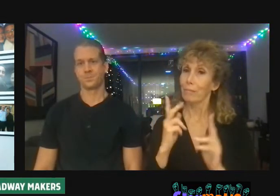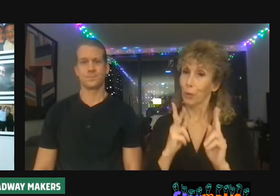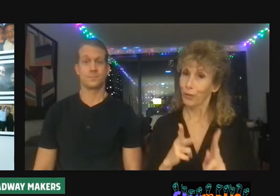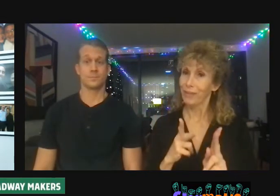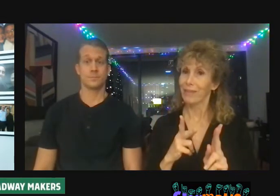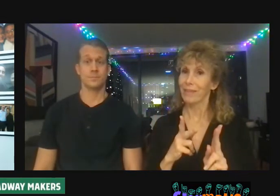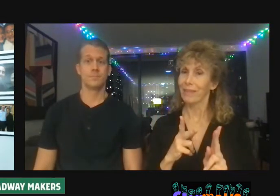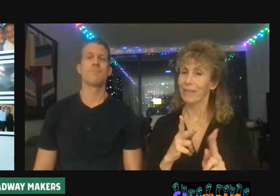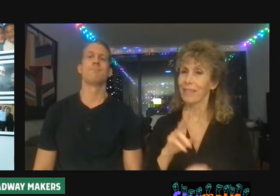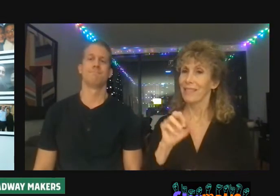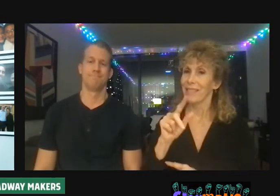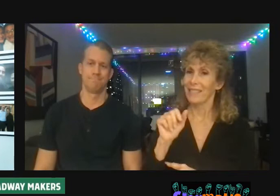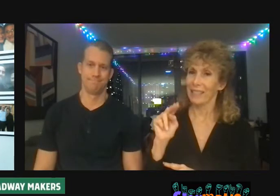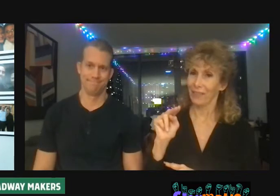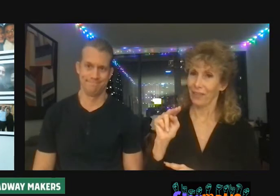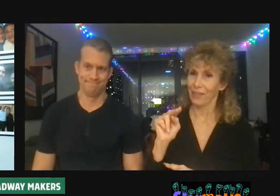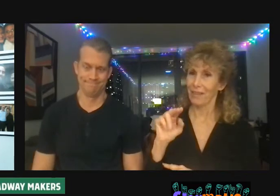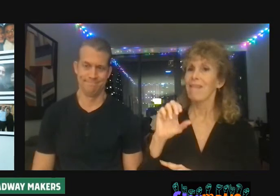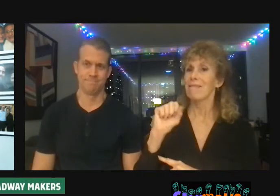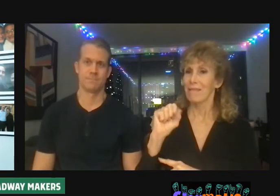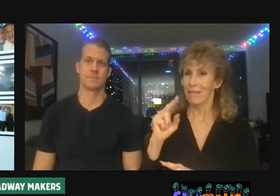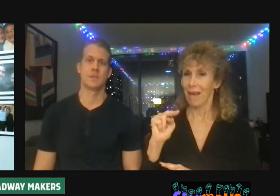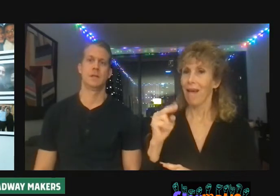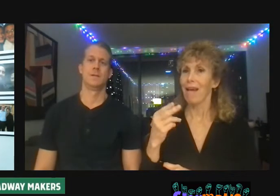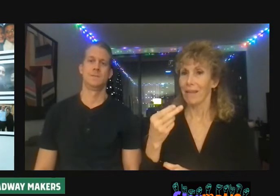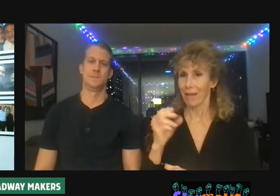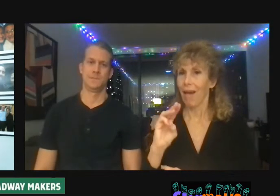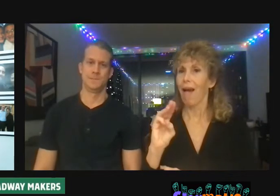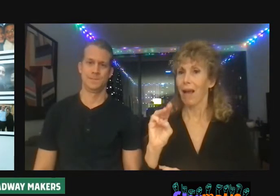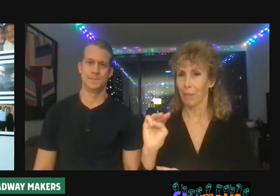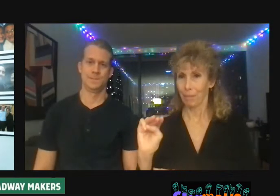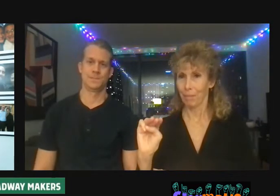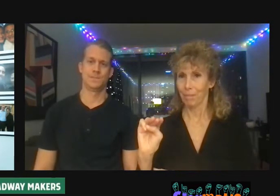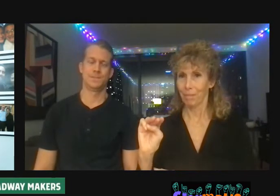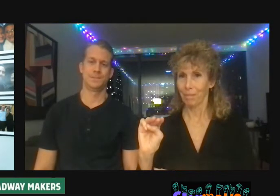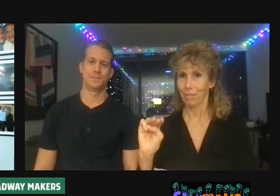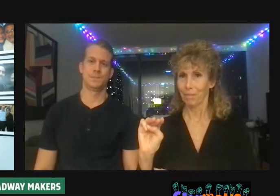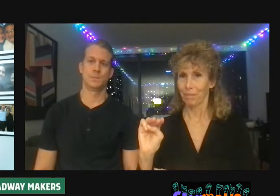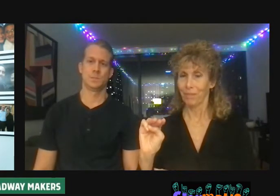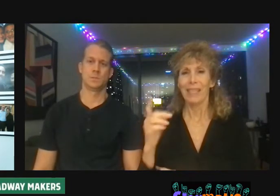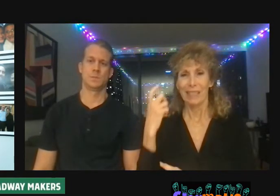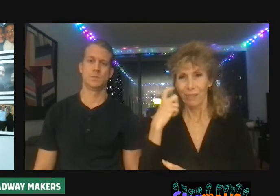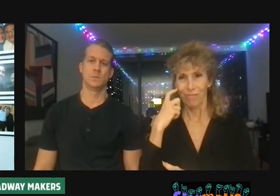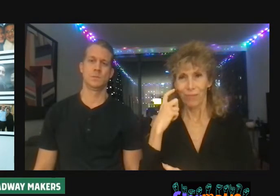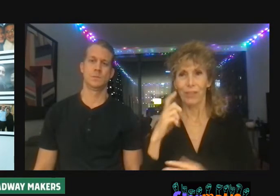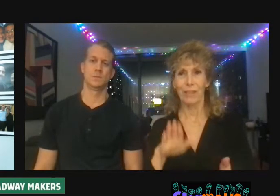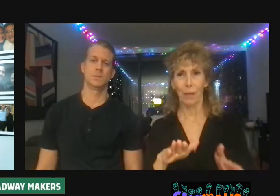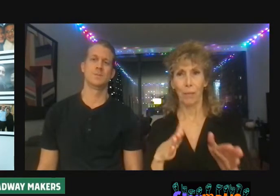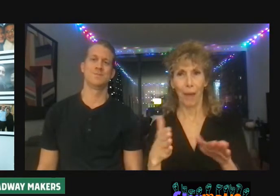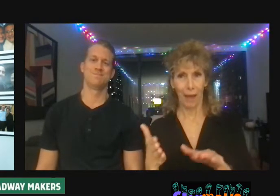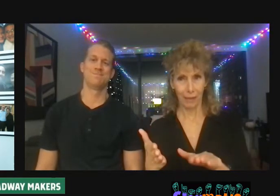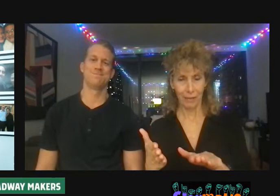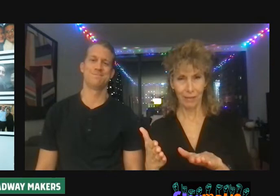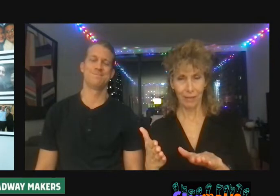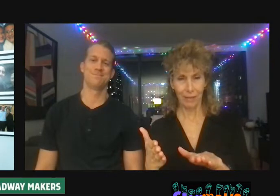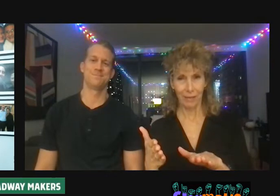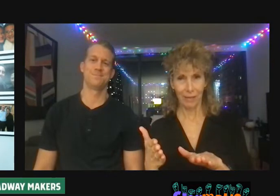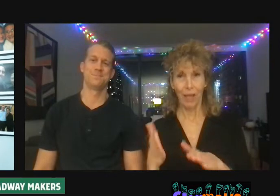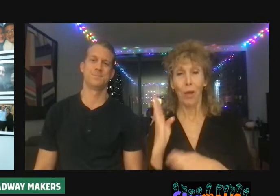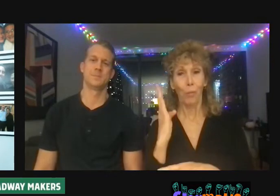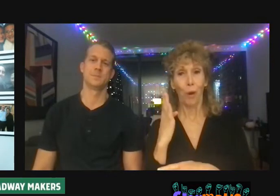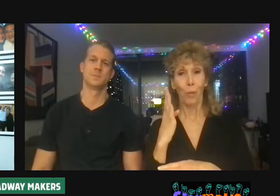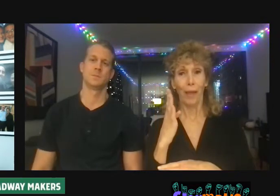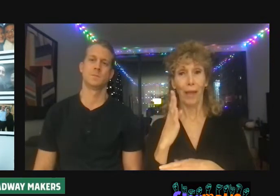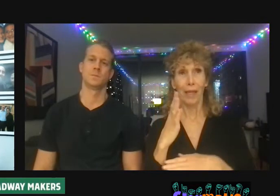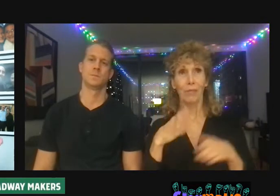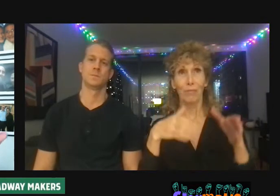is Stephen Sondheim. He just passed. Broadway dimmed their lights,